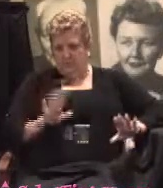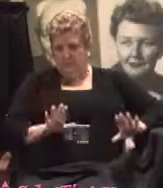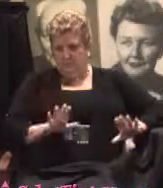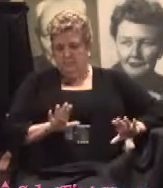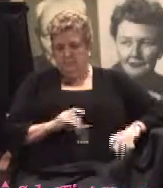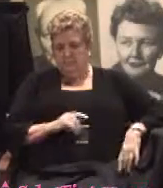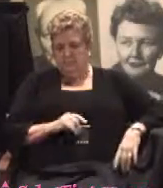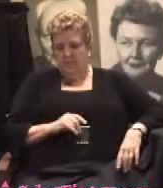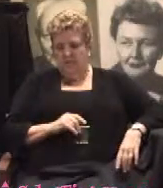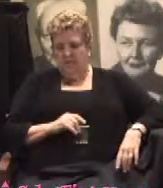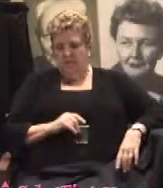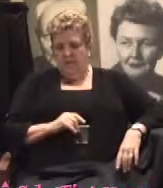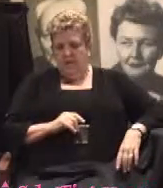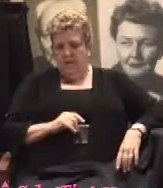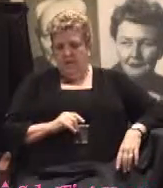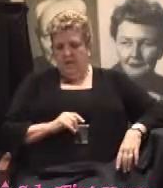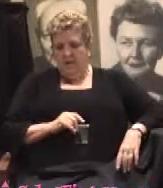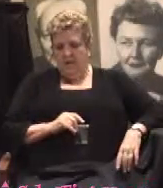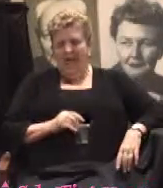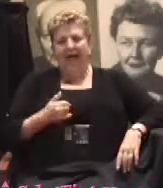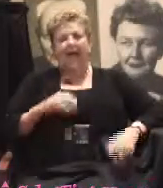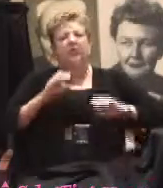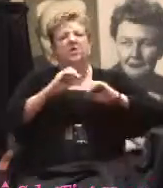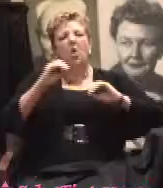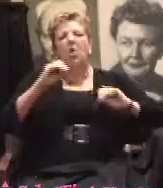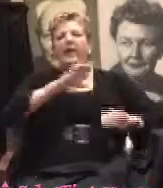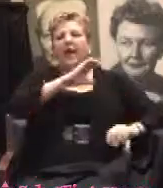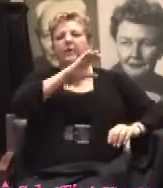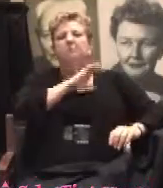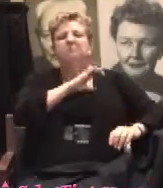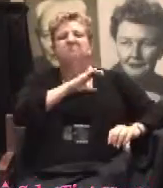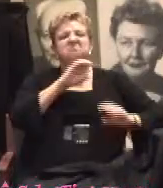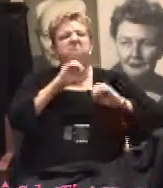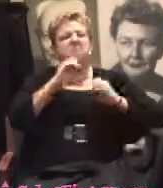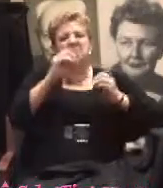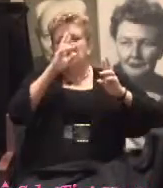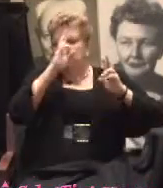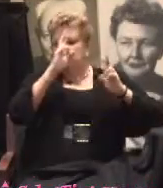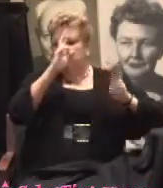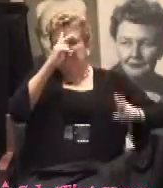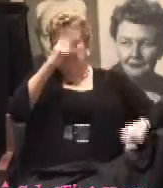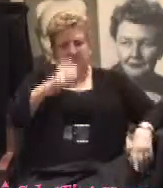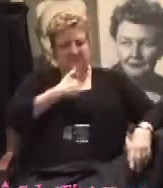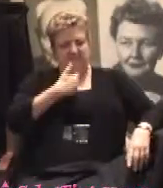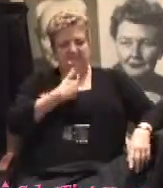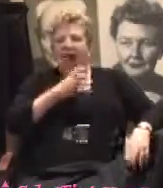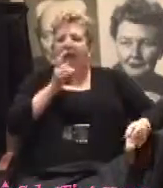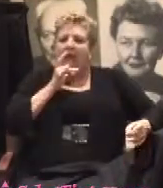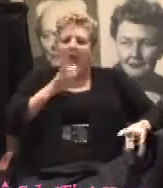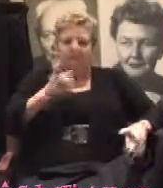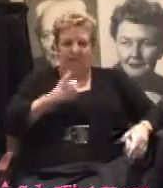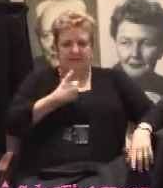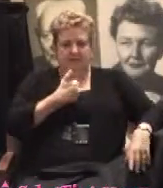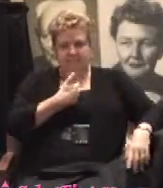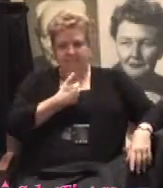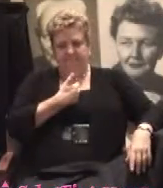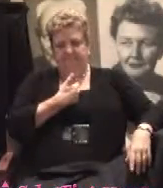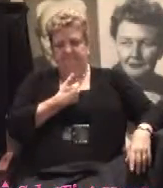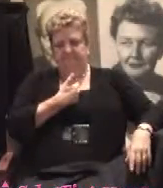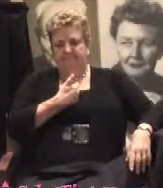I had no character. I had no self-respect. I hated myself. I had no friends, I